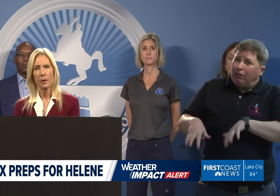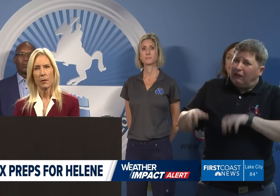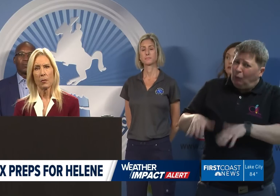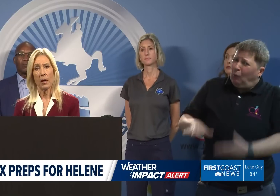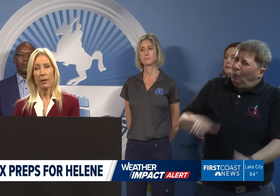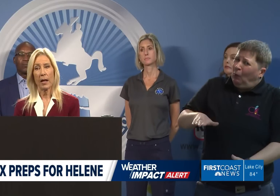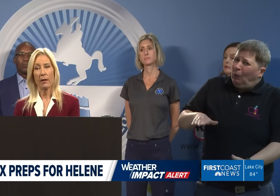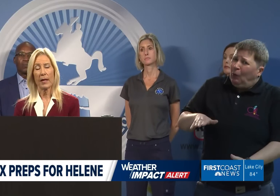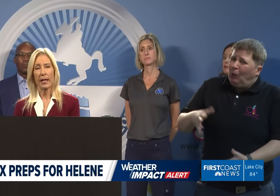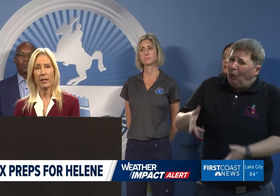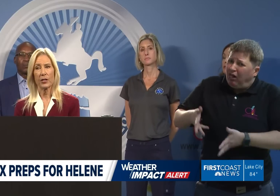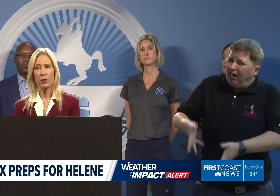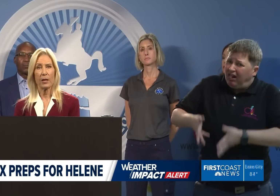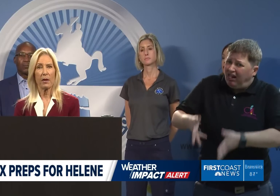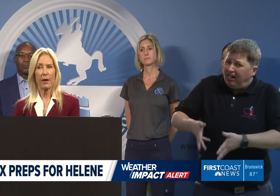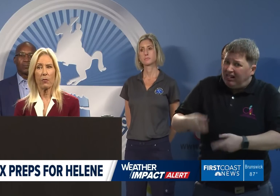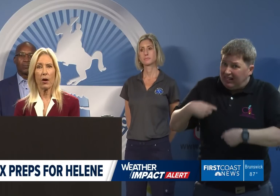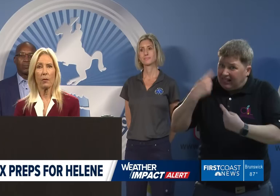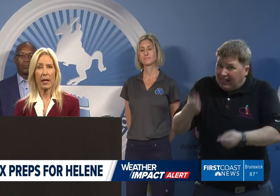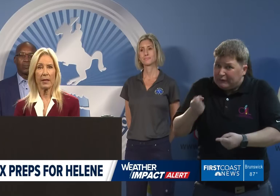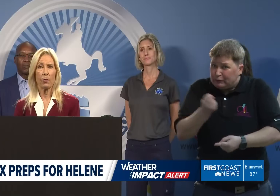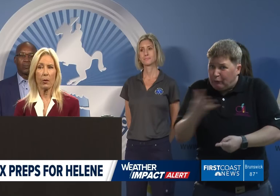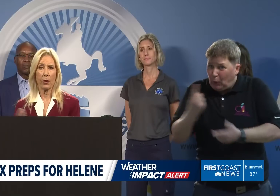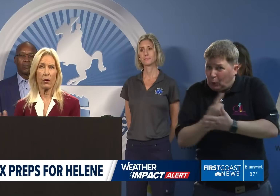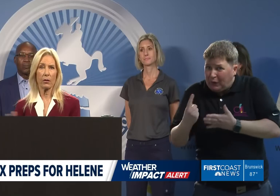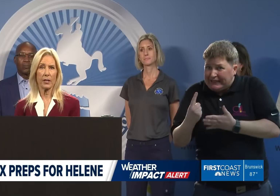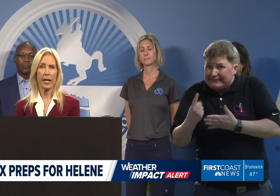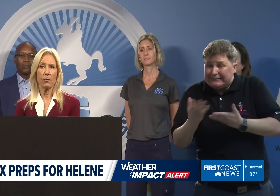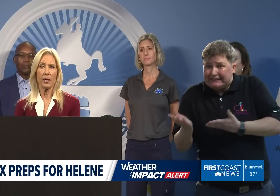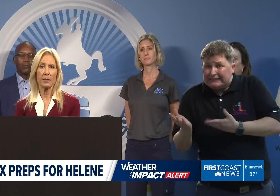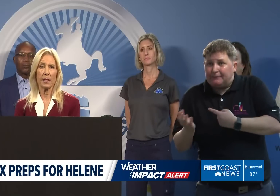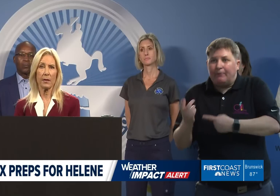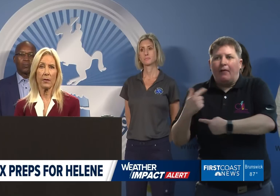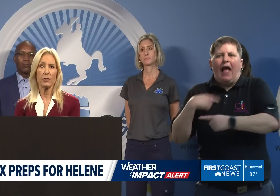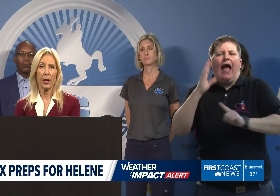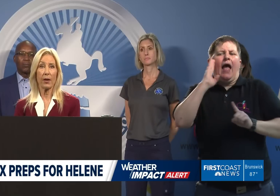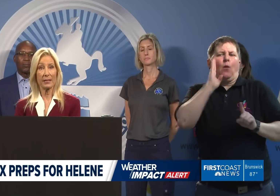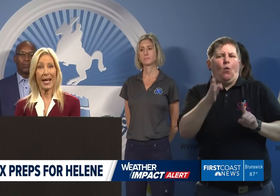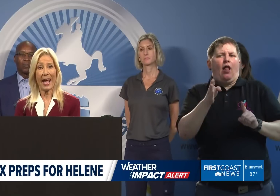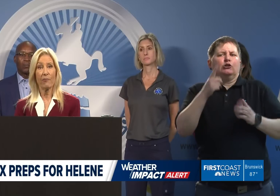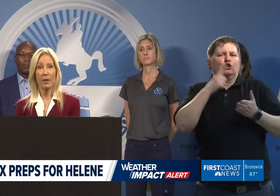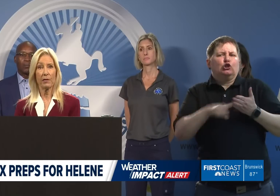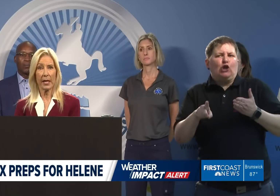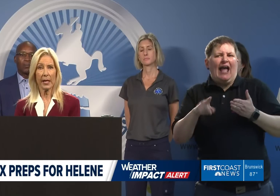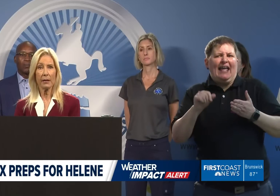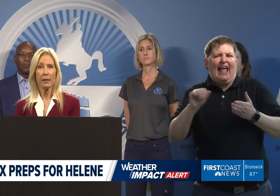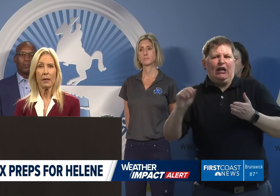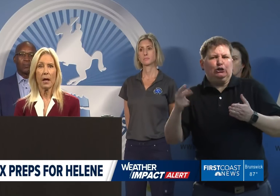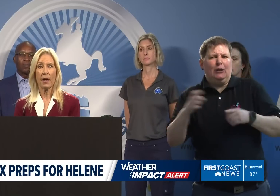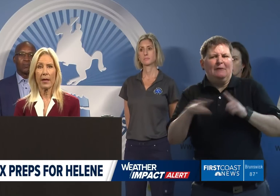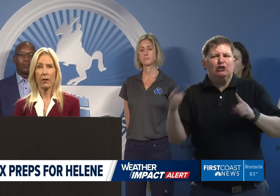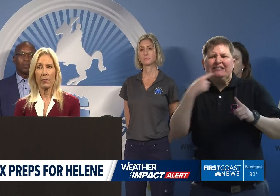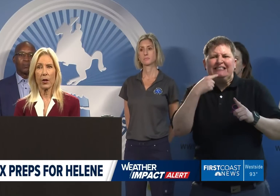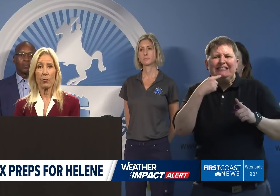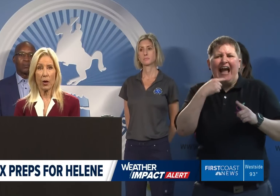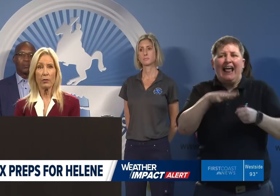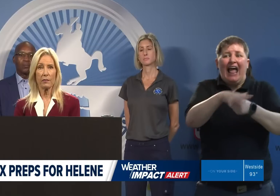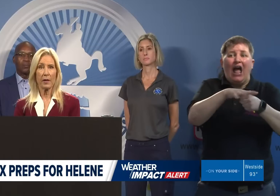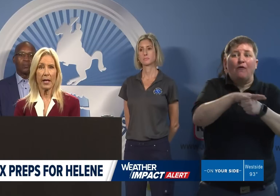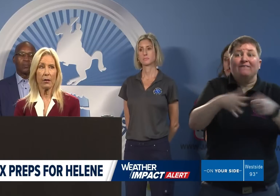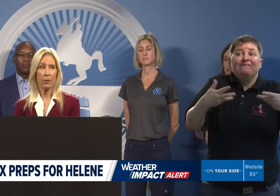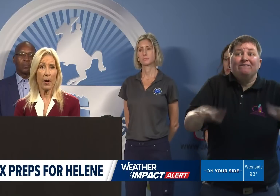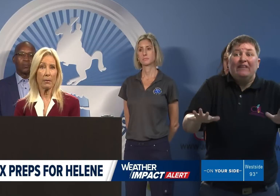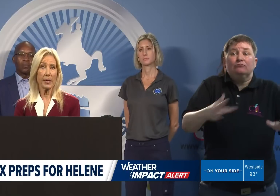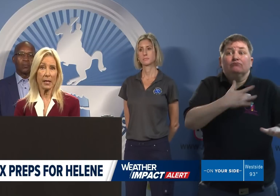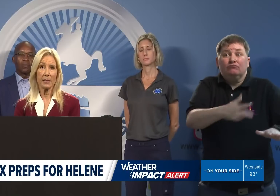few weeks? Well, I'll let Angie correct me if I'm wrong, but I think what we heard her say was that those areas that have been flooding, that are prone